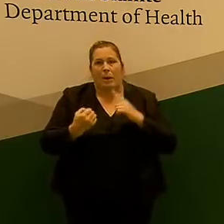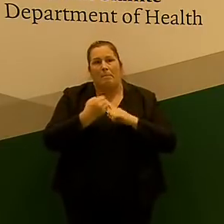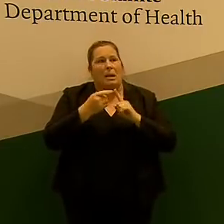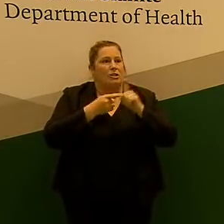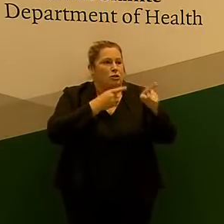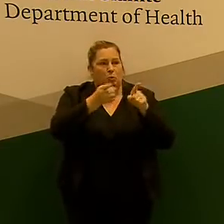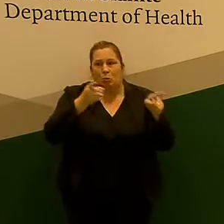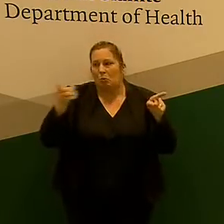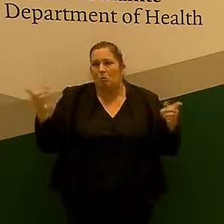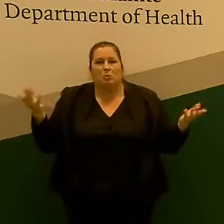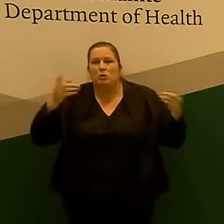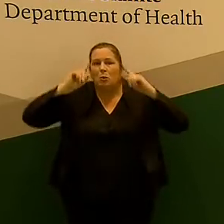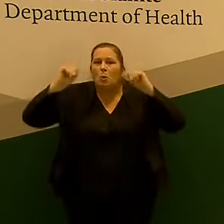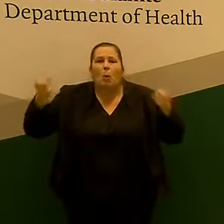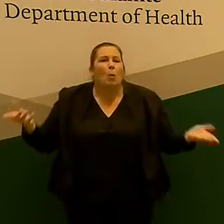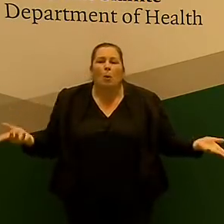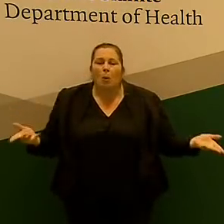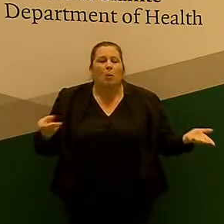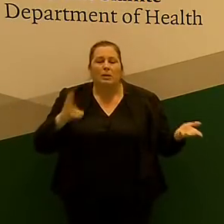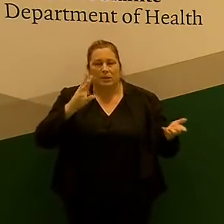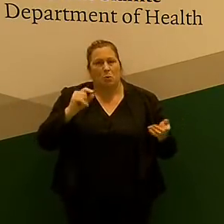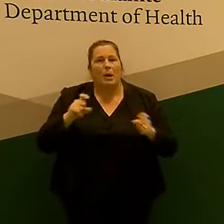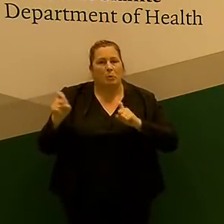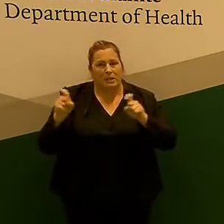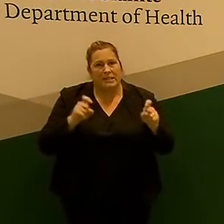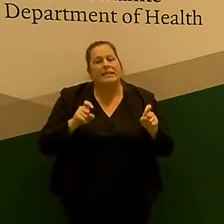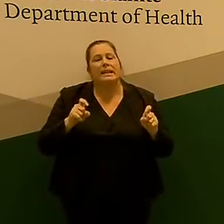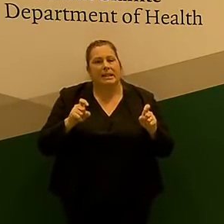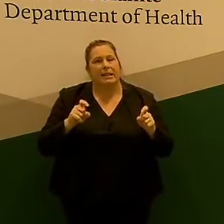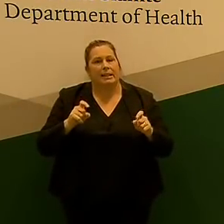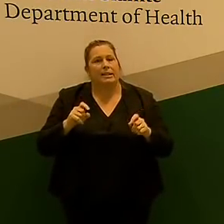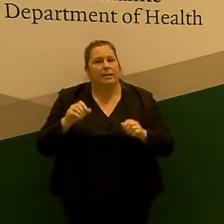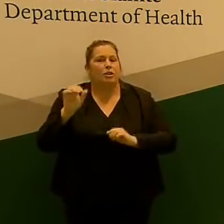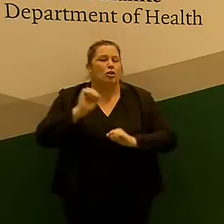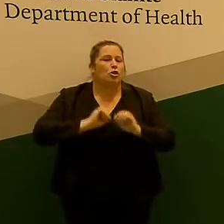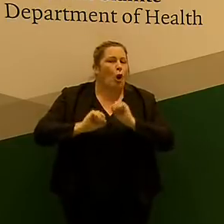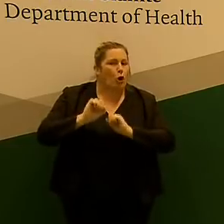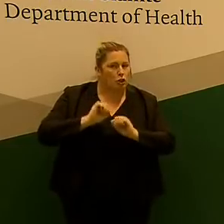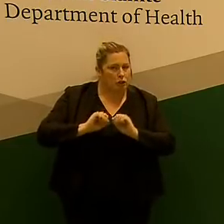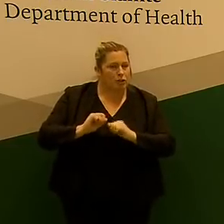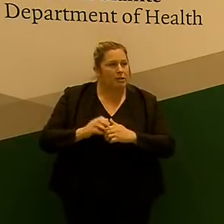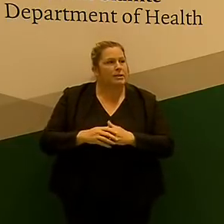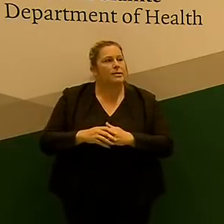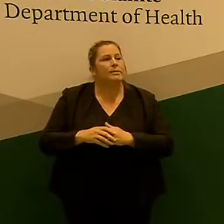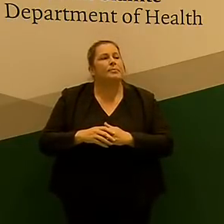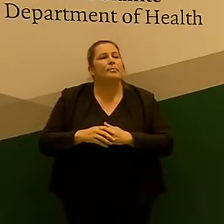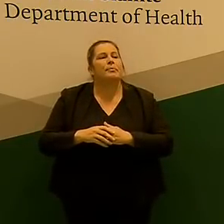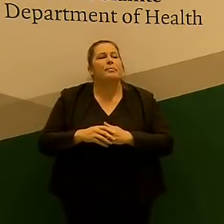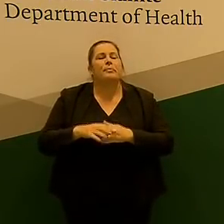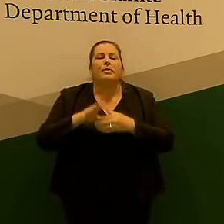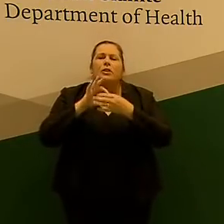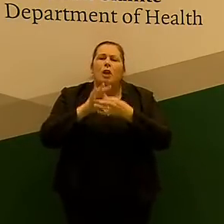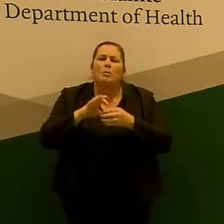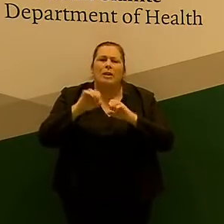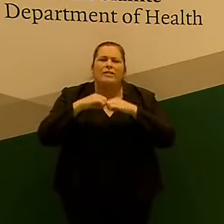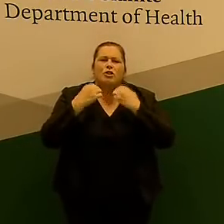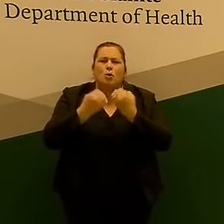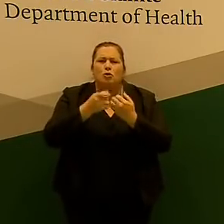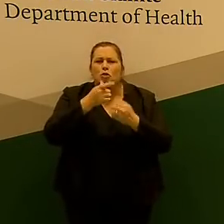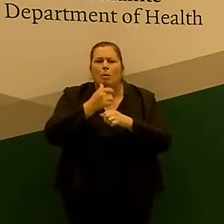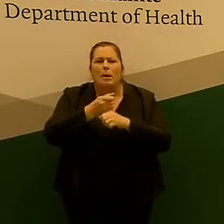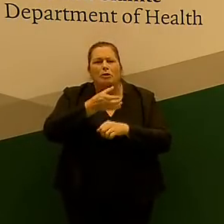why we still go on about all the precautions that people need to take. In terms of socialising, obviously we've talked about pubs this